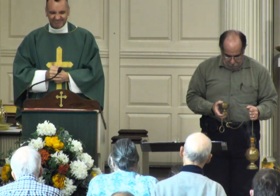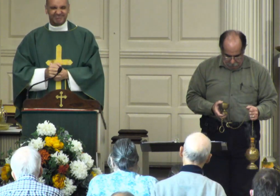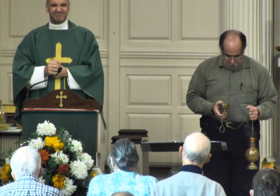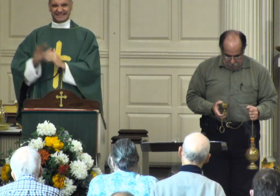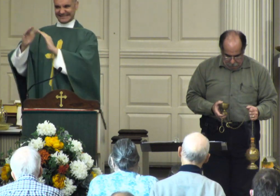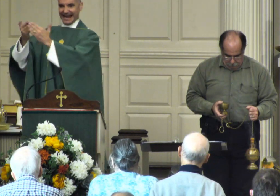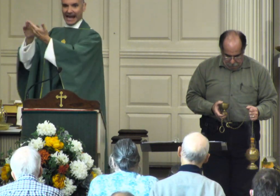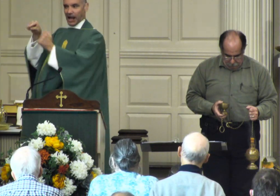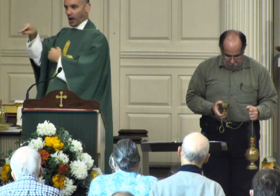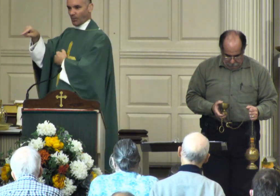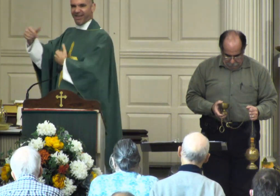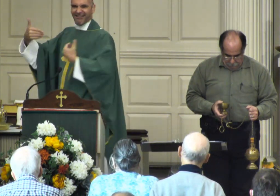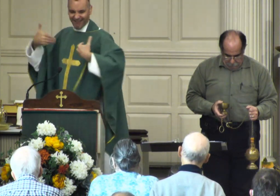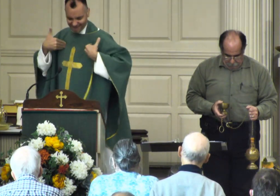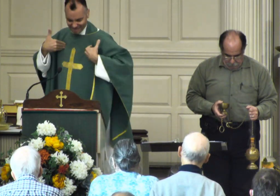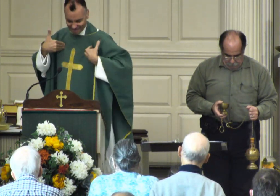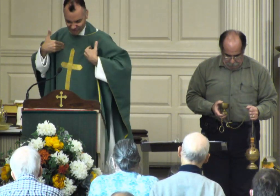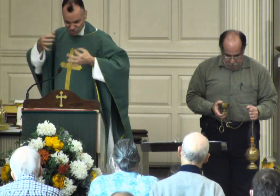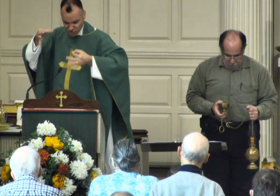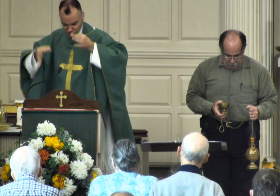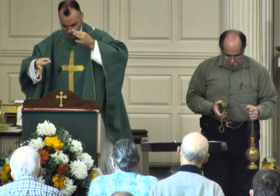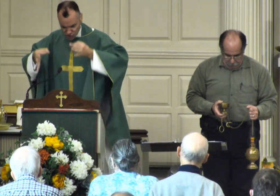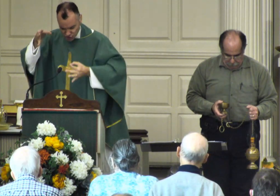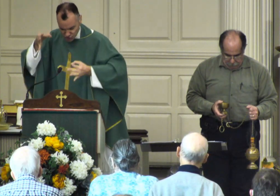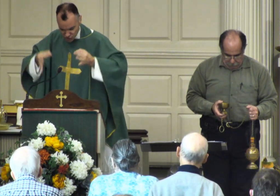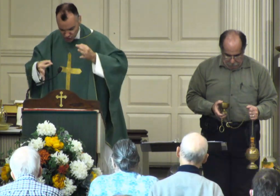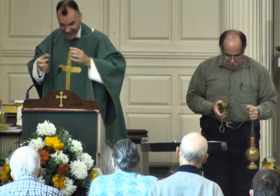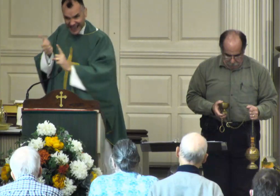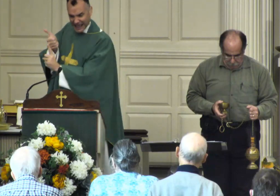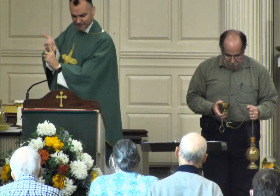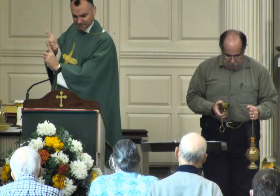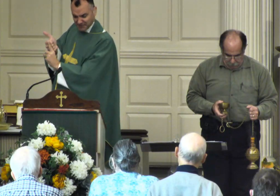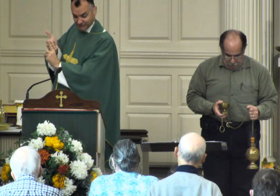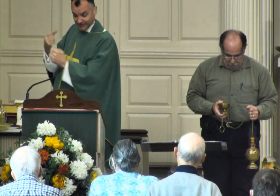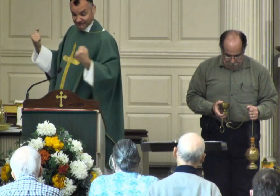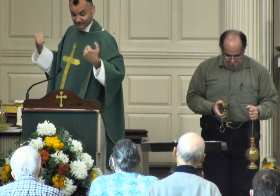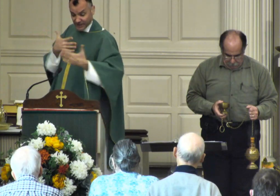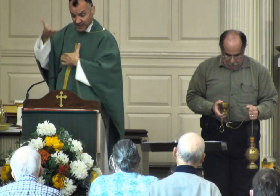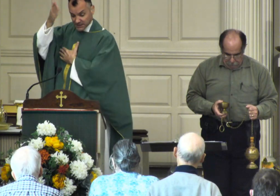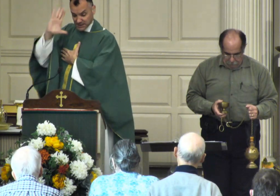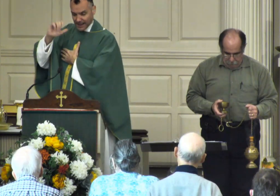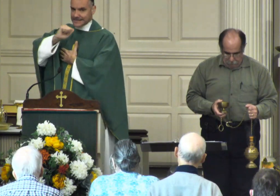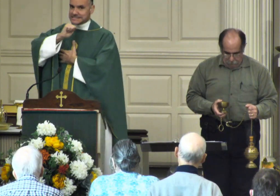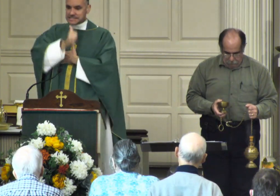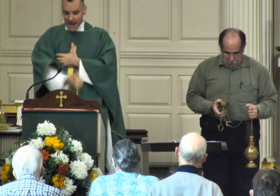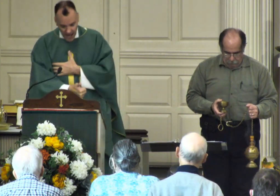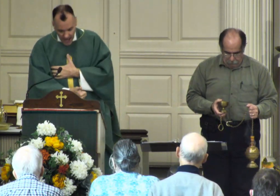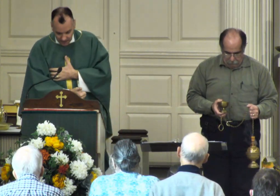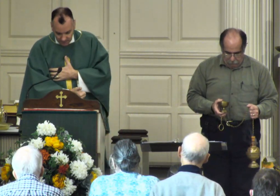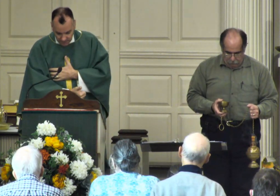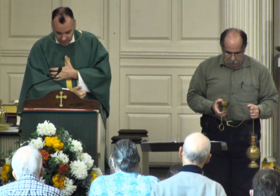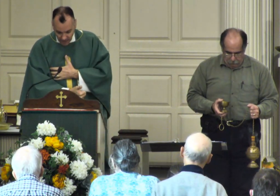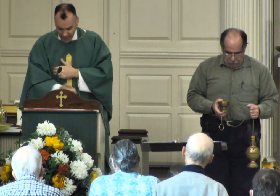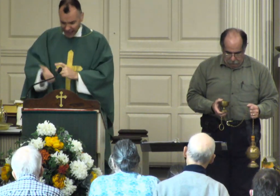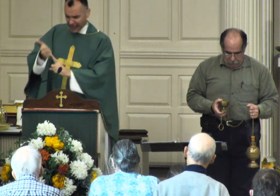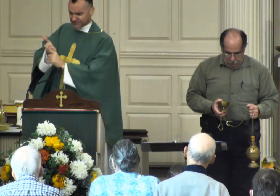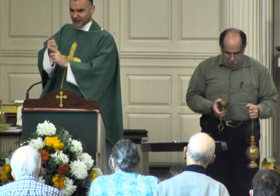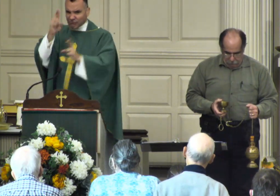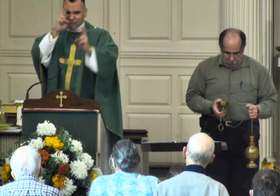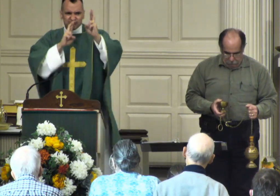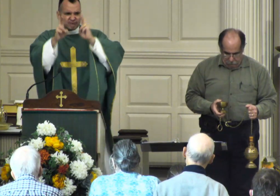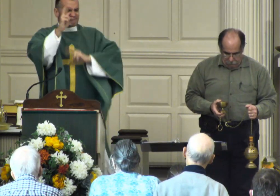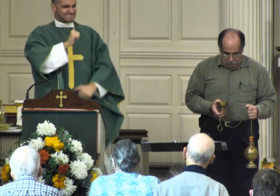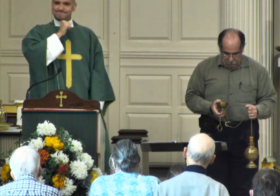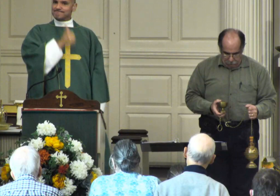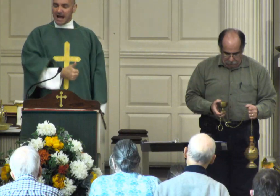He said, "There was a judge in a certain town who neither feared God nor